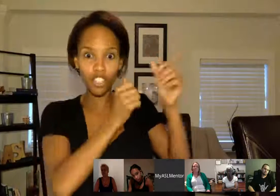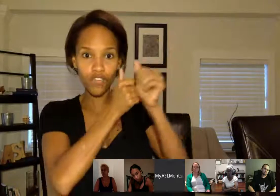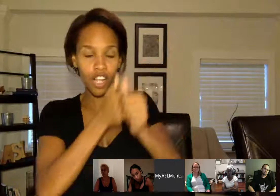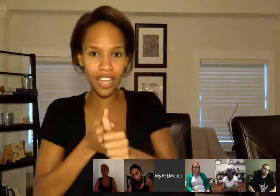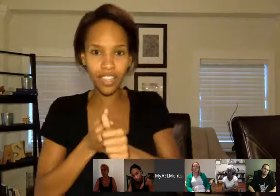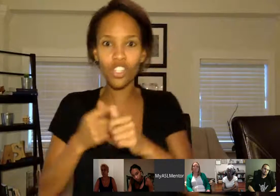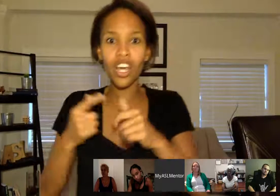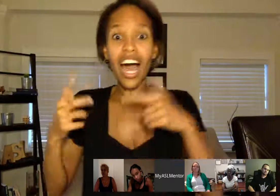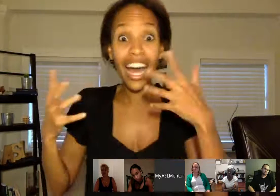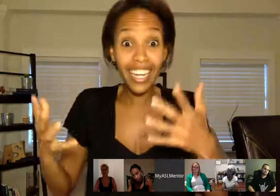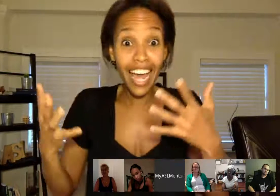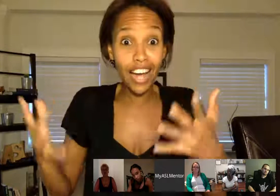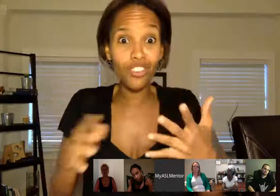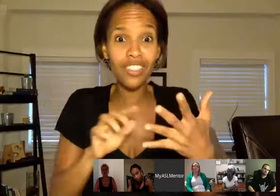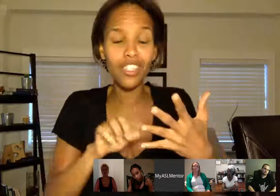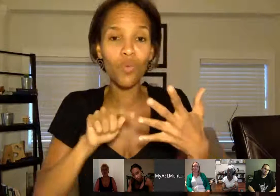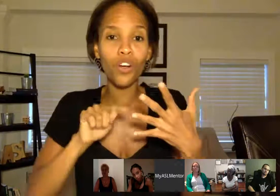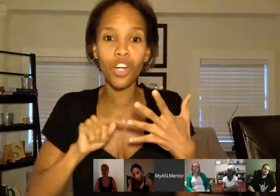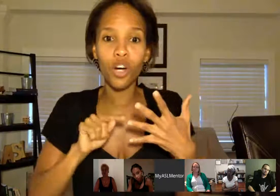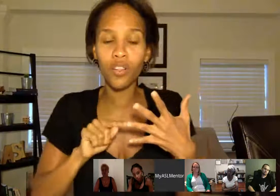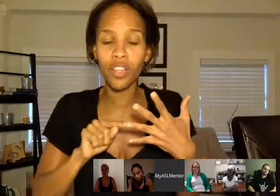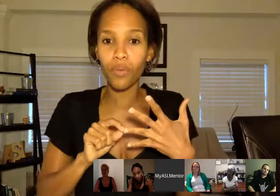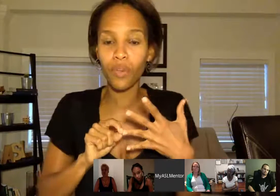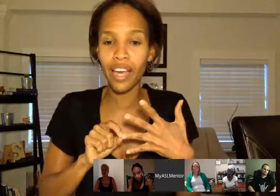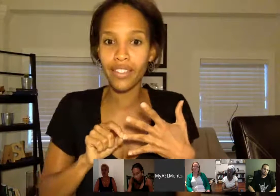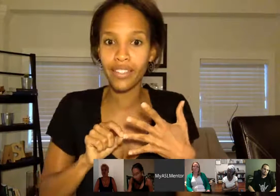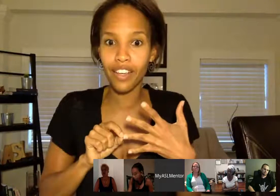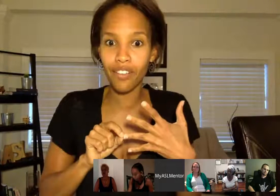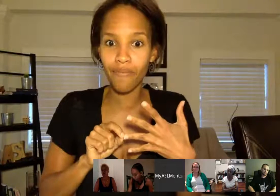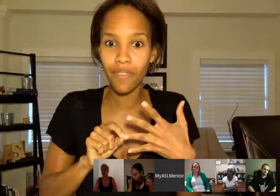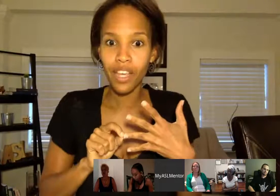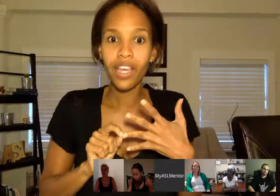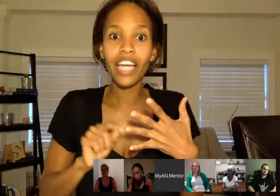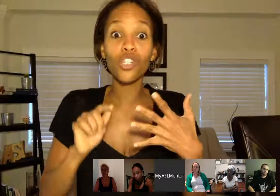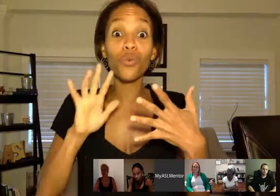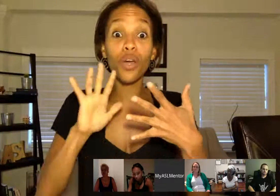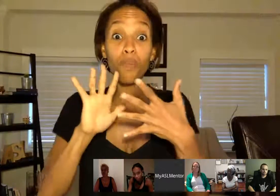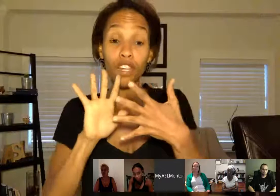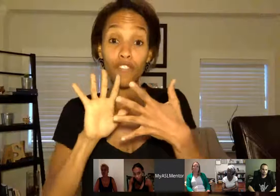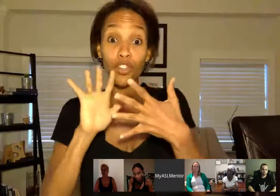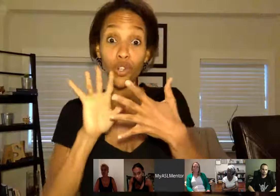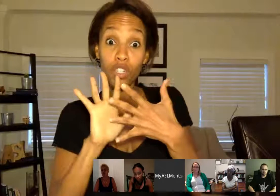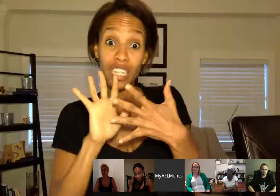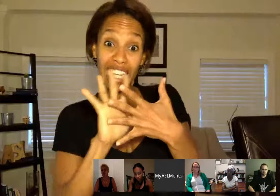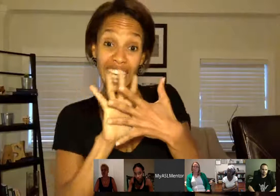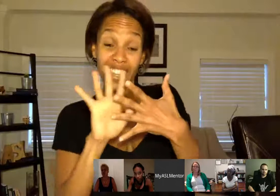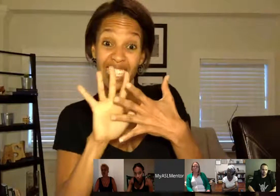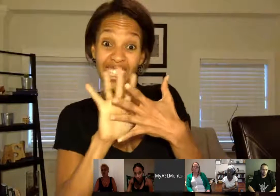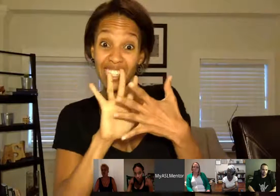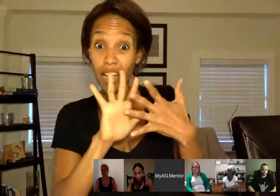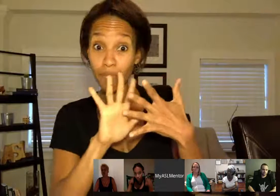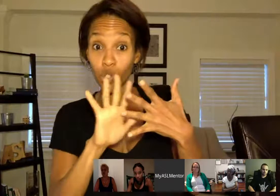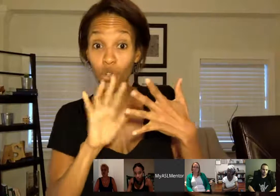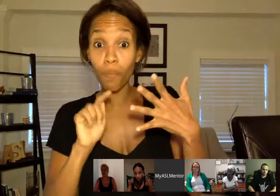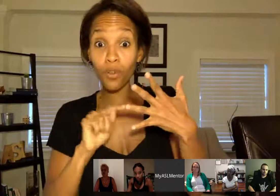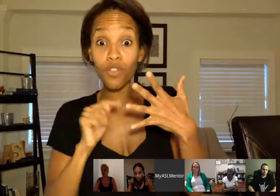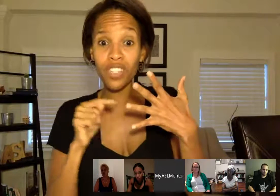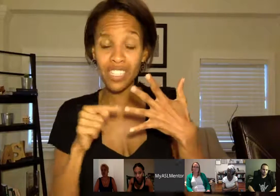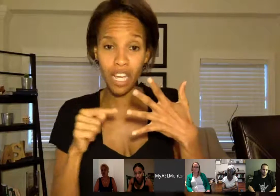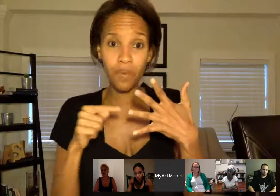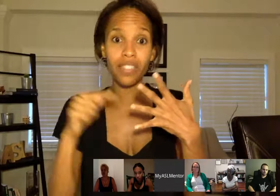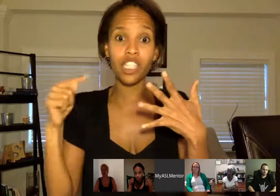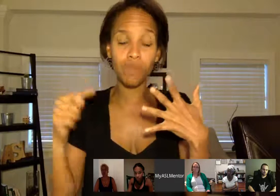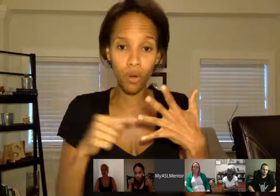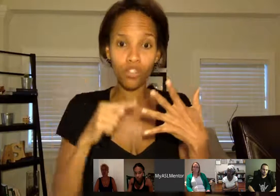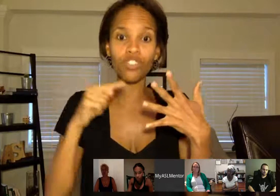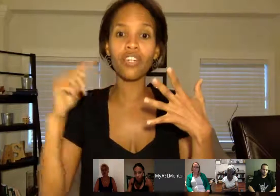I'm not just following English, I can actually see where to go with ASL. And so if you're in this step, to improve this